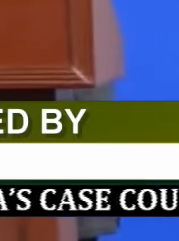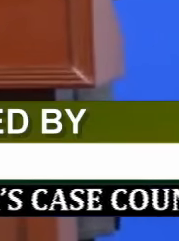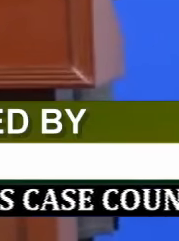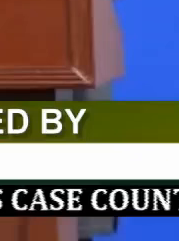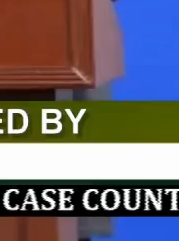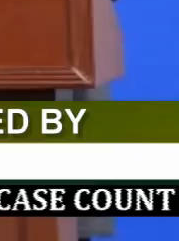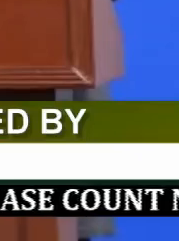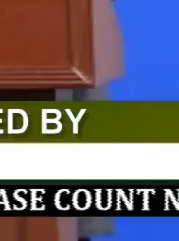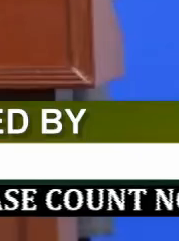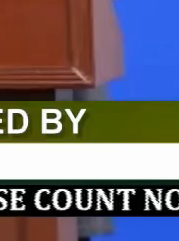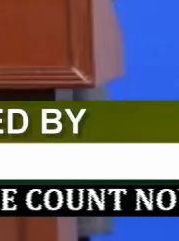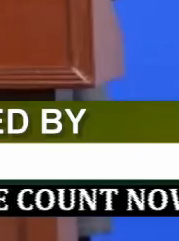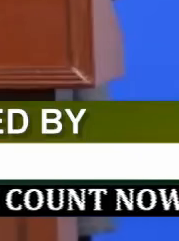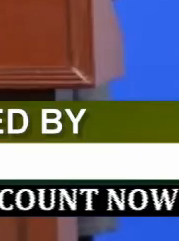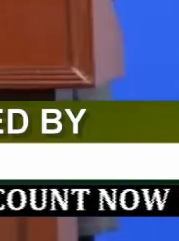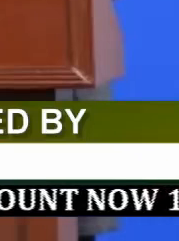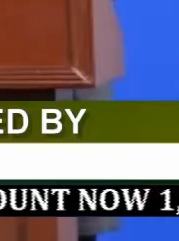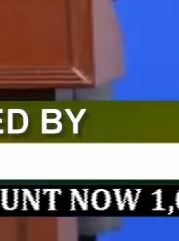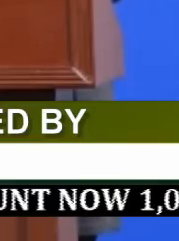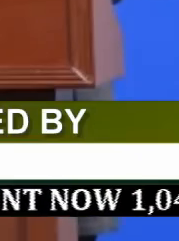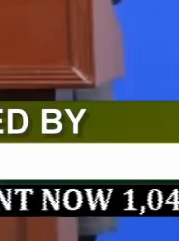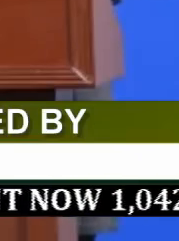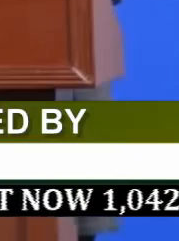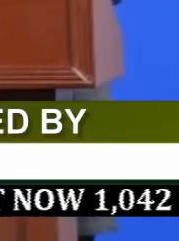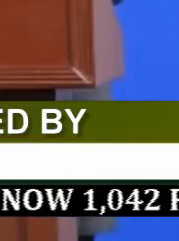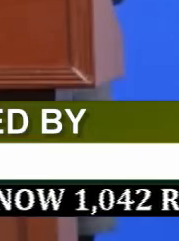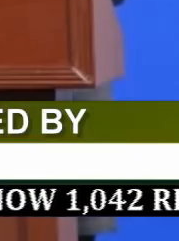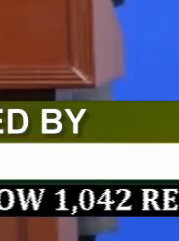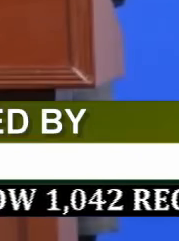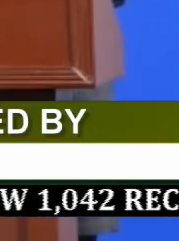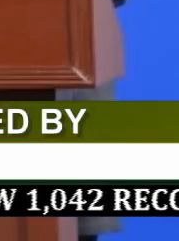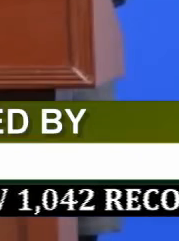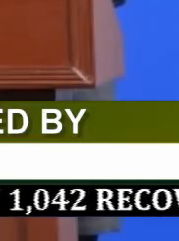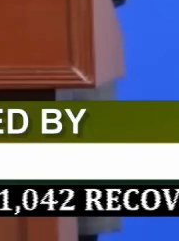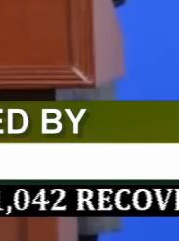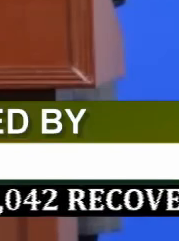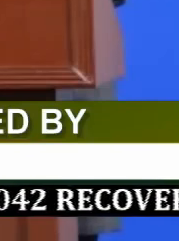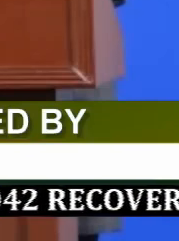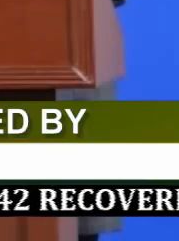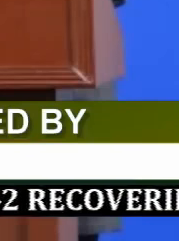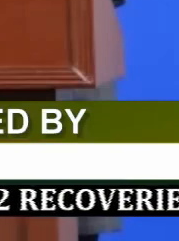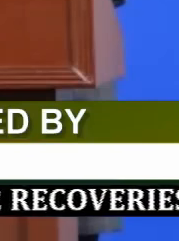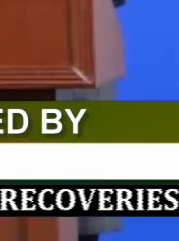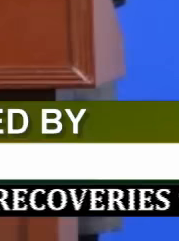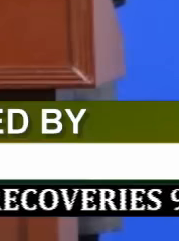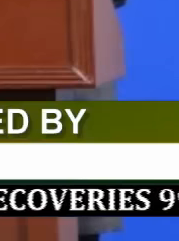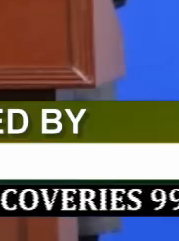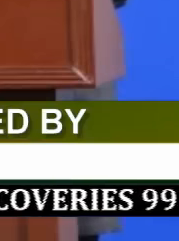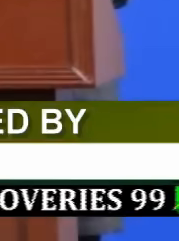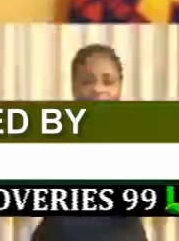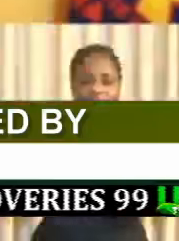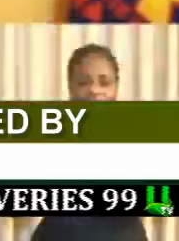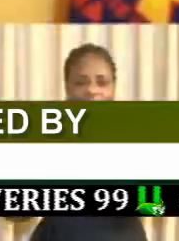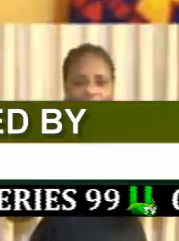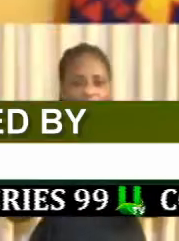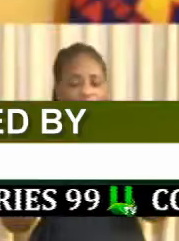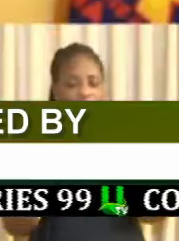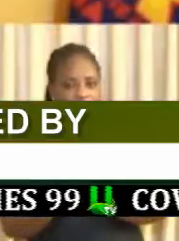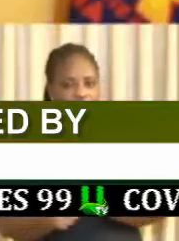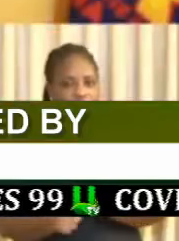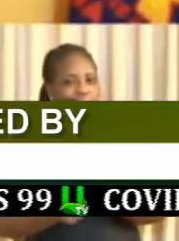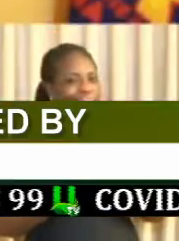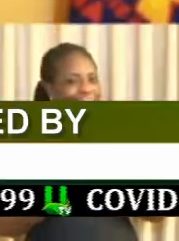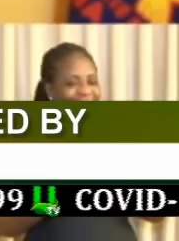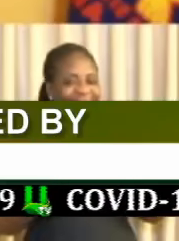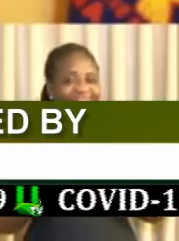omanfo okeka na enye no kre na omanfo e ka wo mokeka nyina wo mntwe hu se ansa na lockdown no ebe ba no omampanyi ade betu